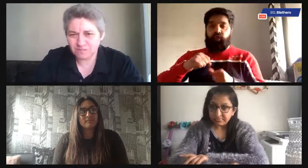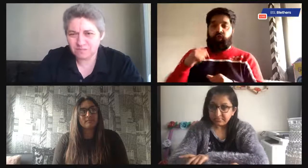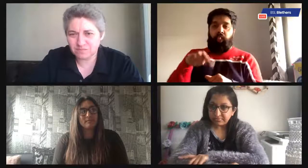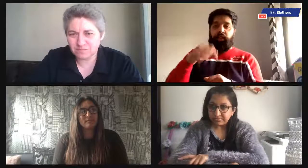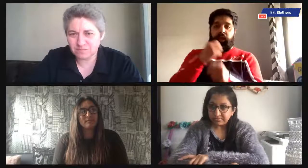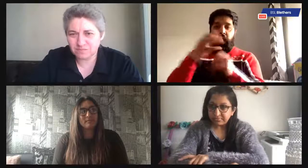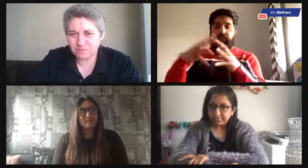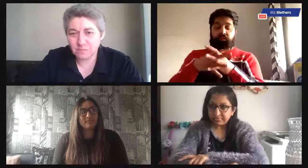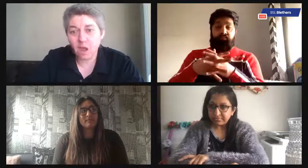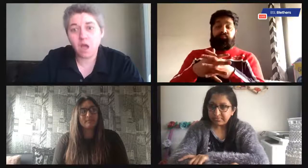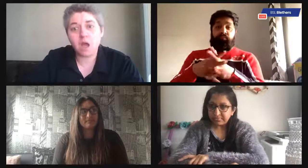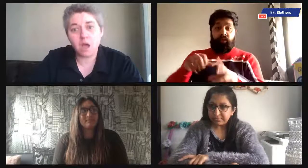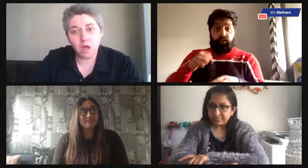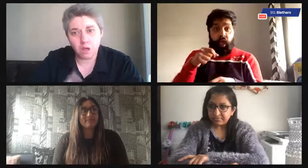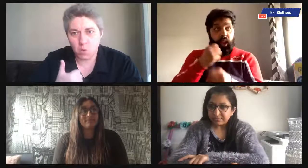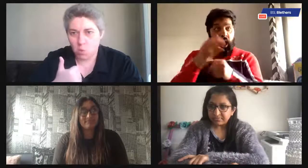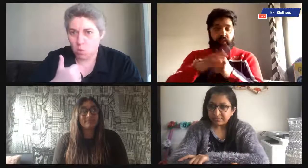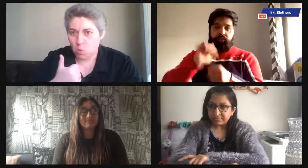They're